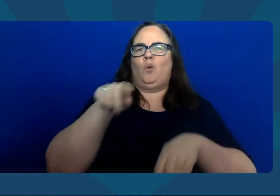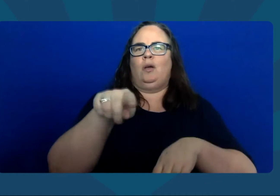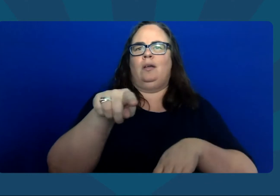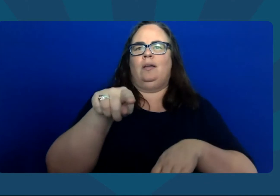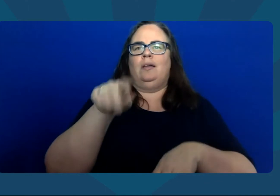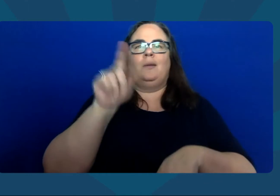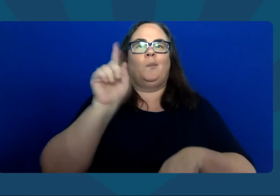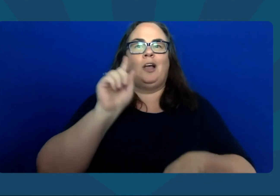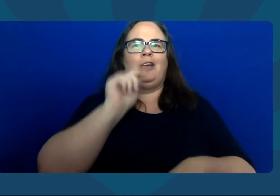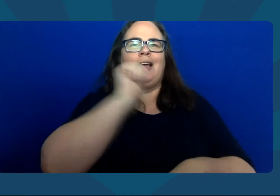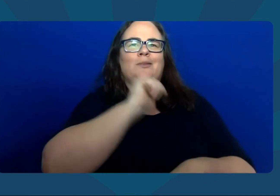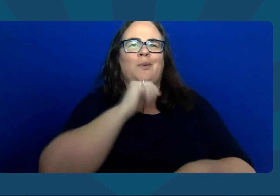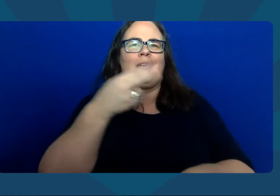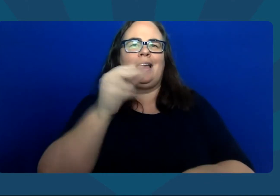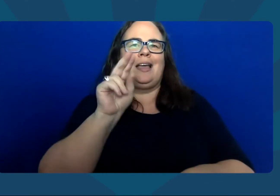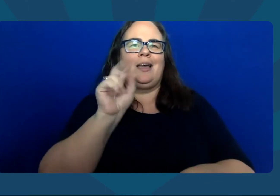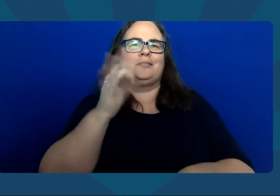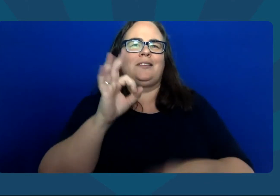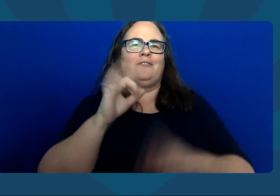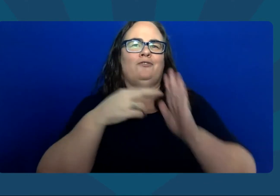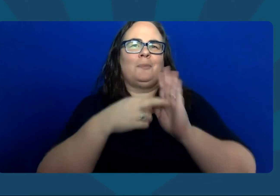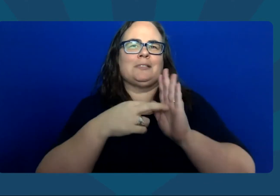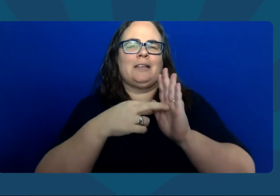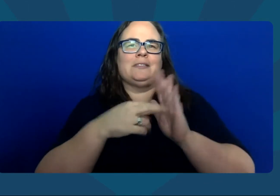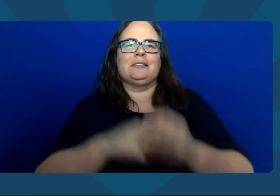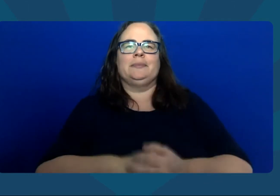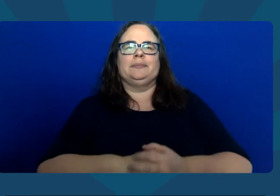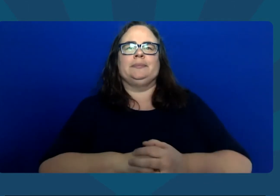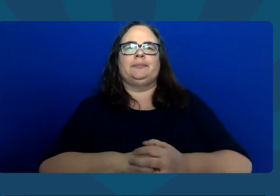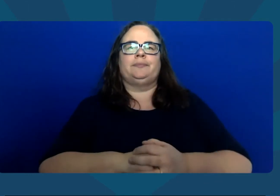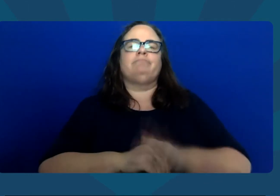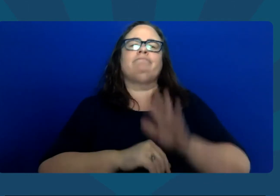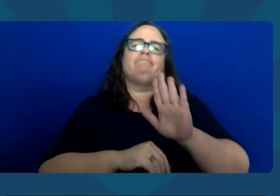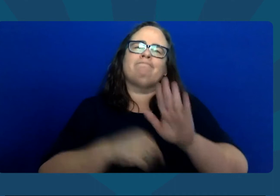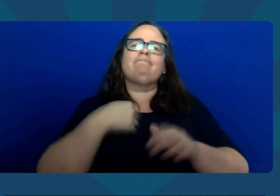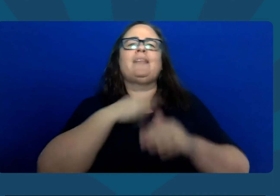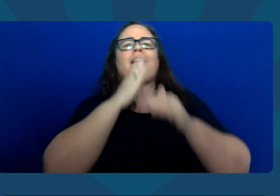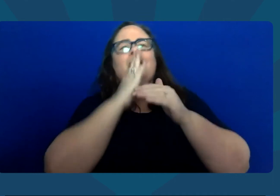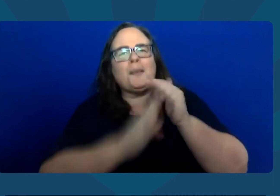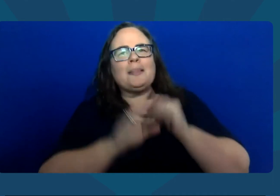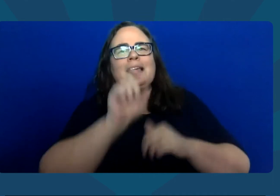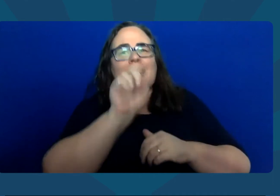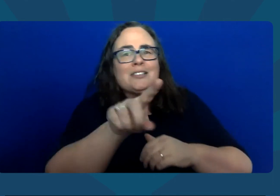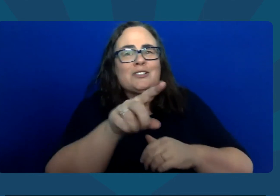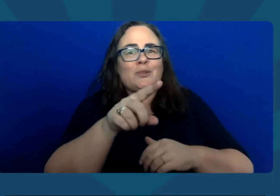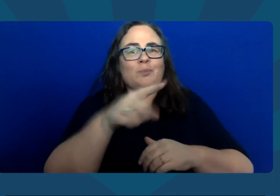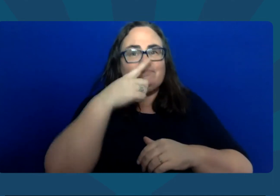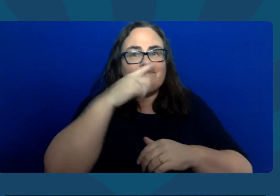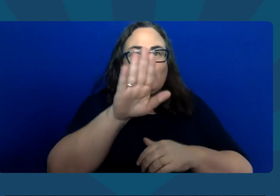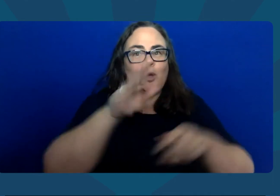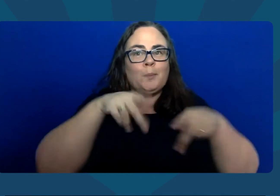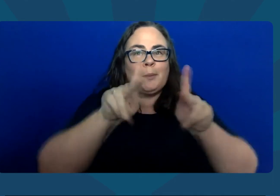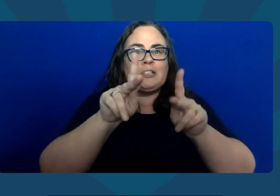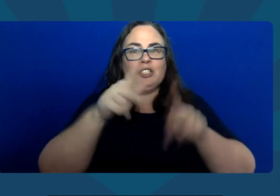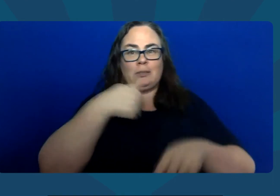the floor of the Arizona House of Representatives. I humbly ask that you give me your